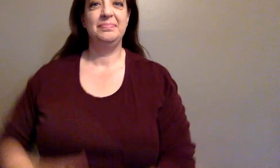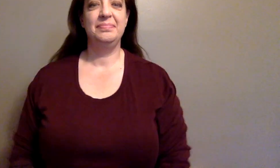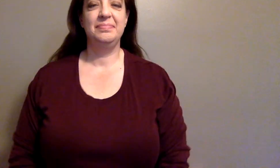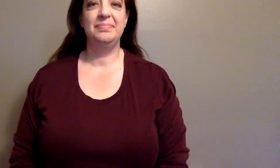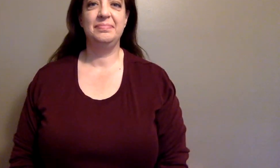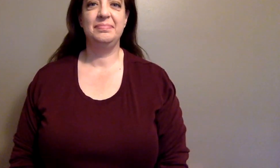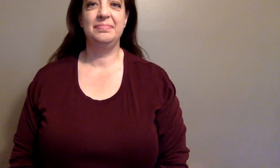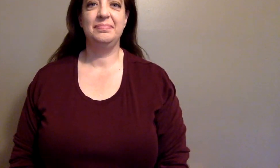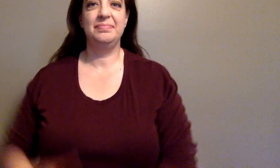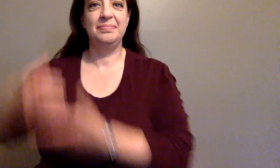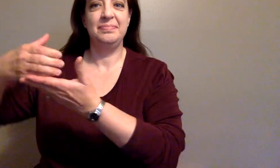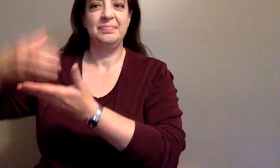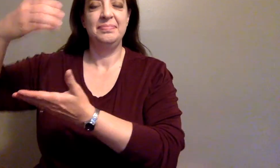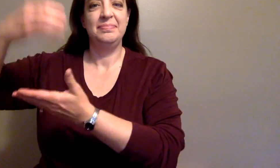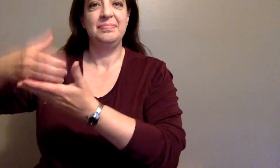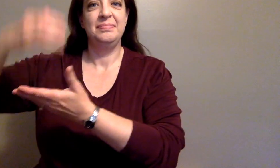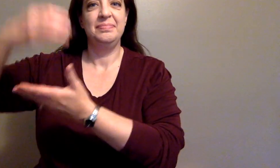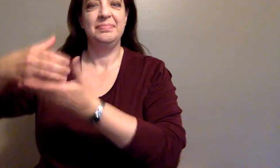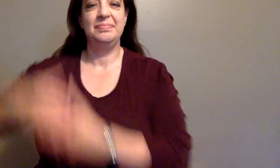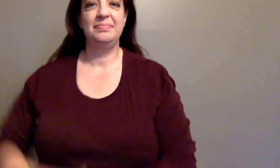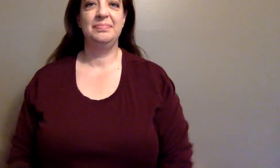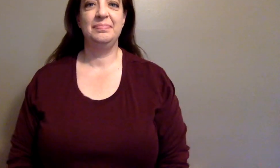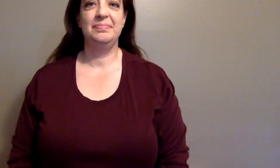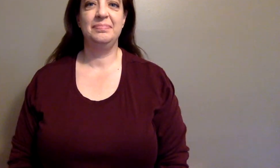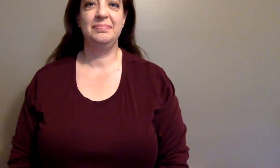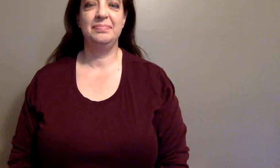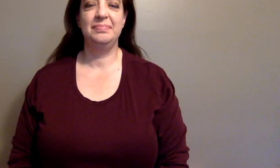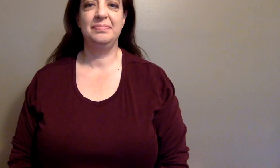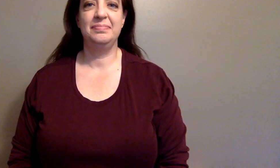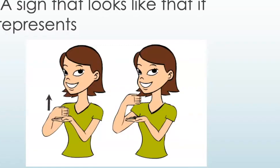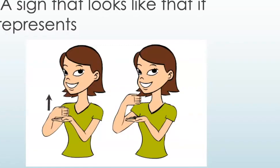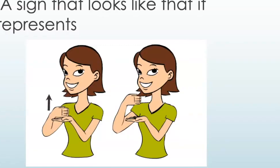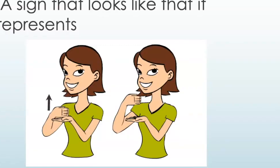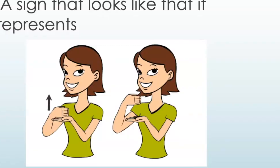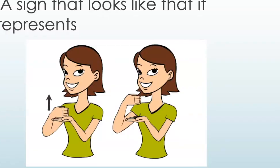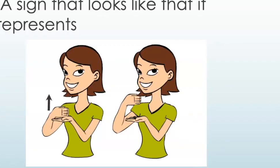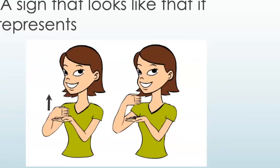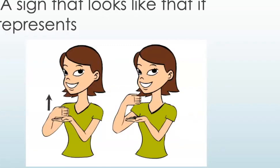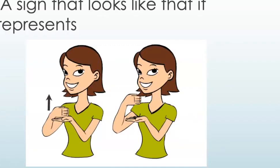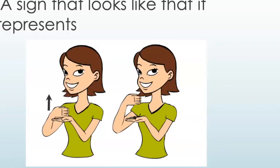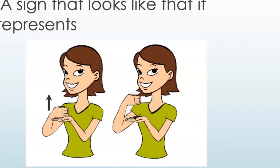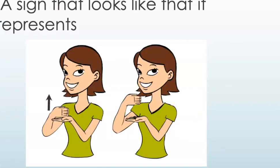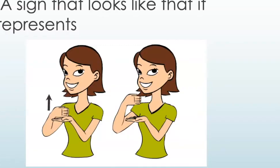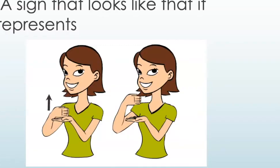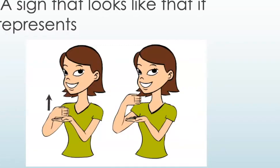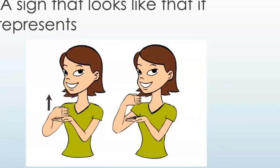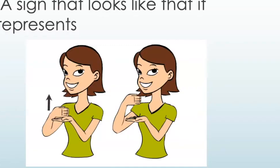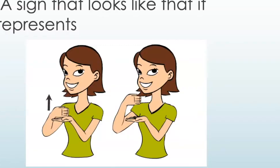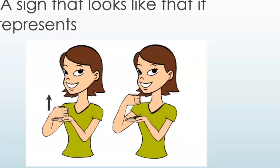right. It does not take a master's degree in teaching American Sign Language to figure out what that sign is.